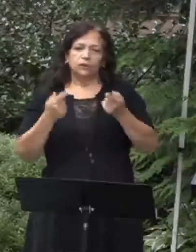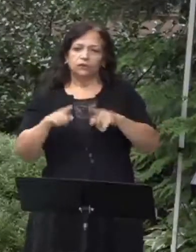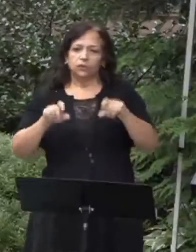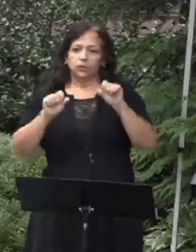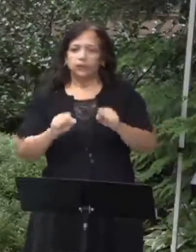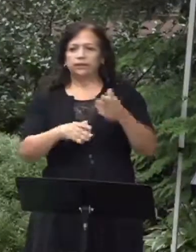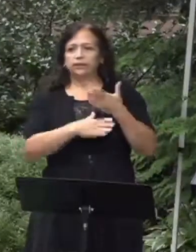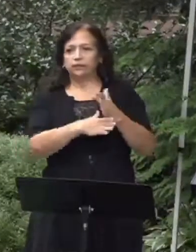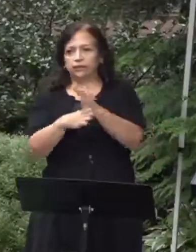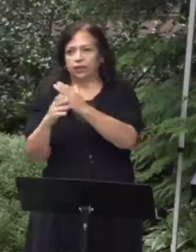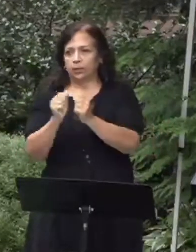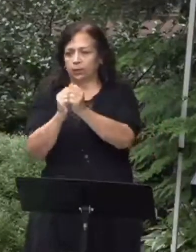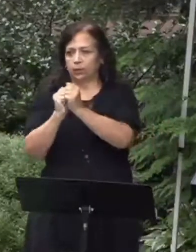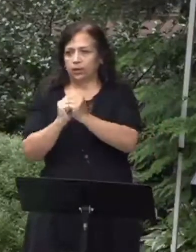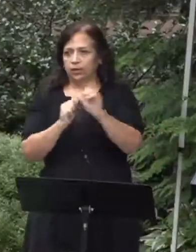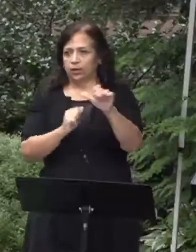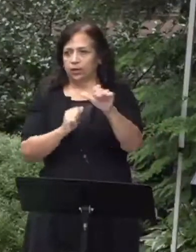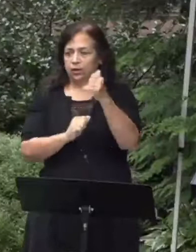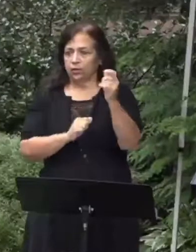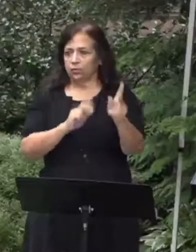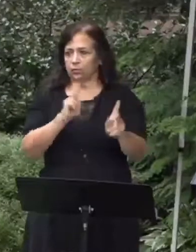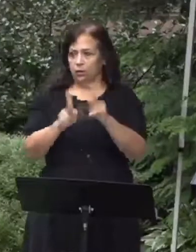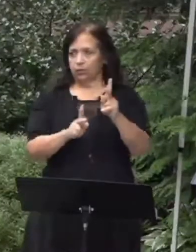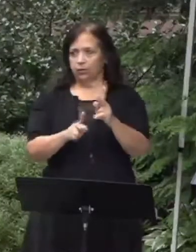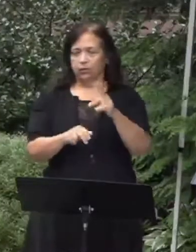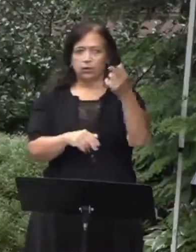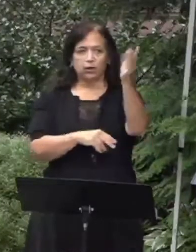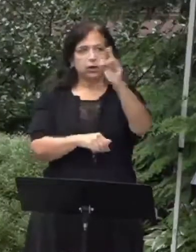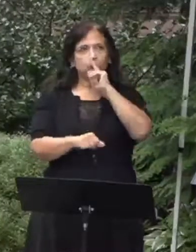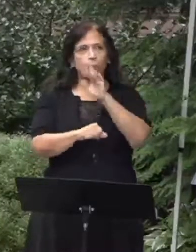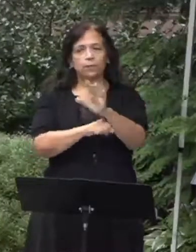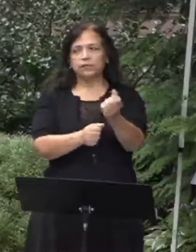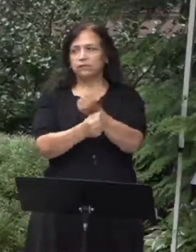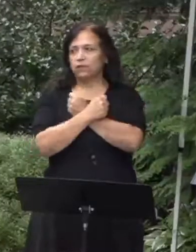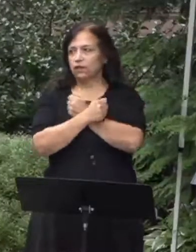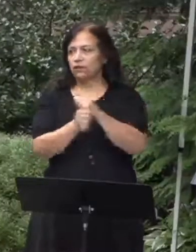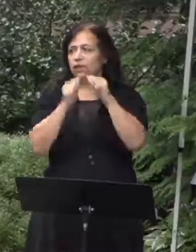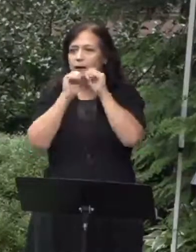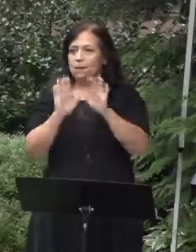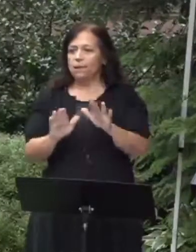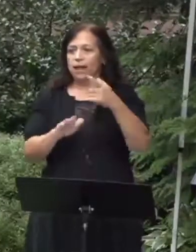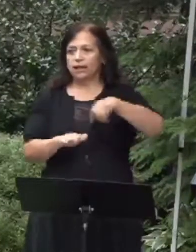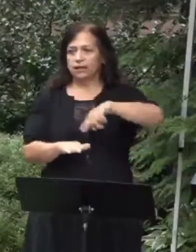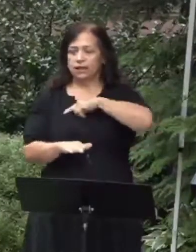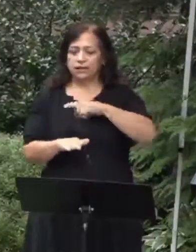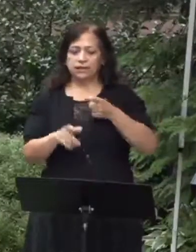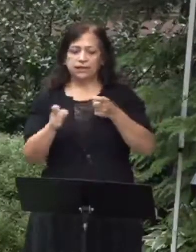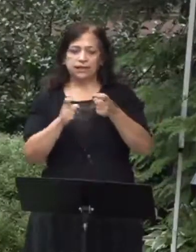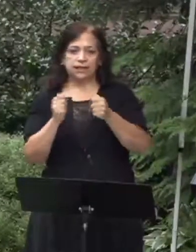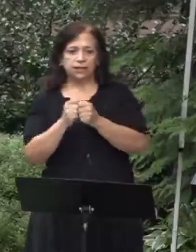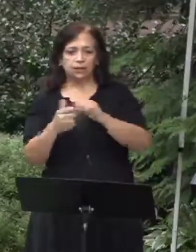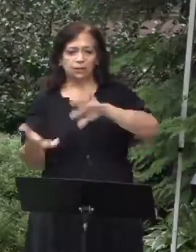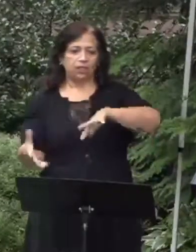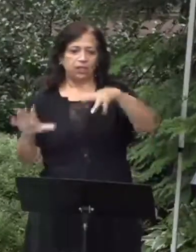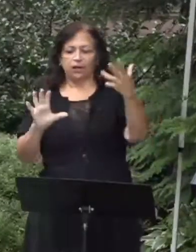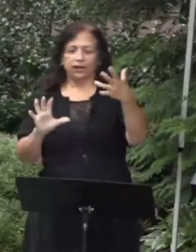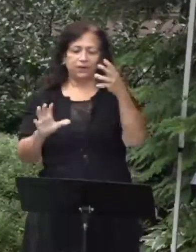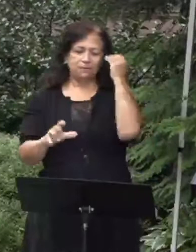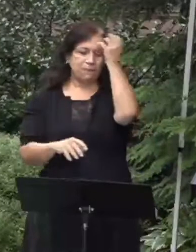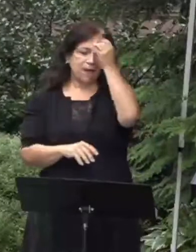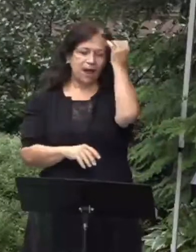with others God's promise of love. Bless us who are dealing with chaotic